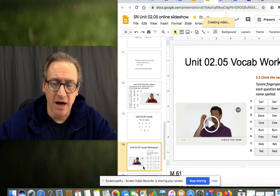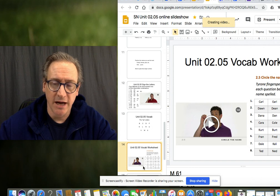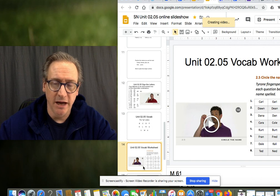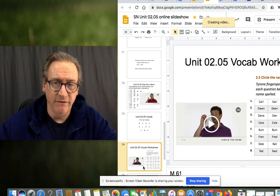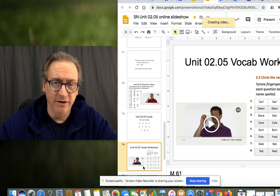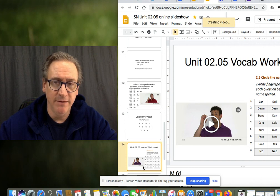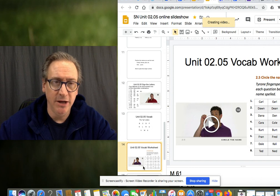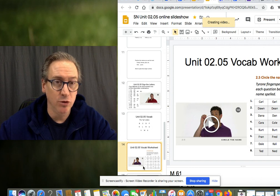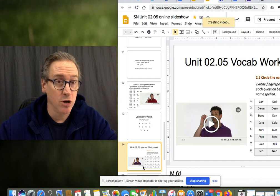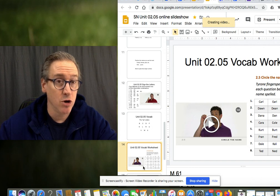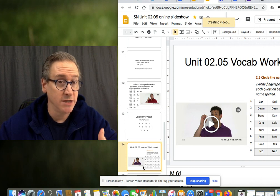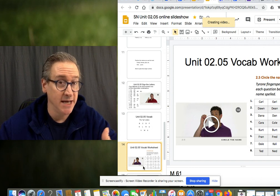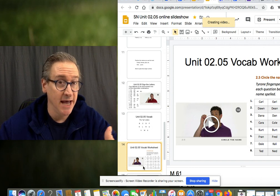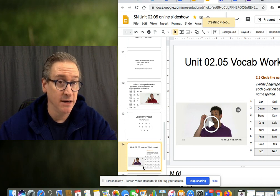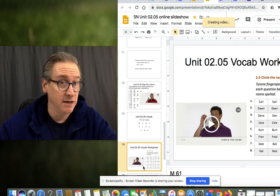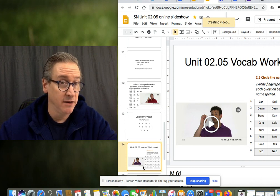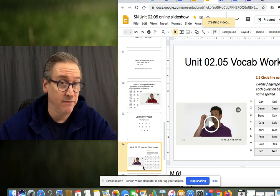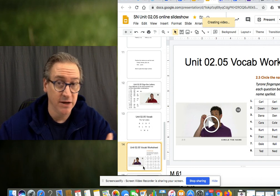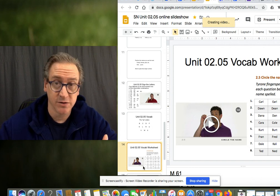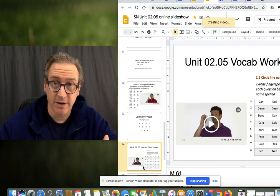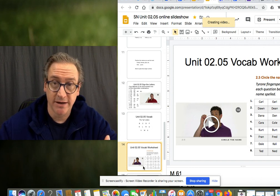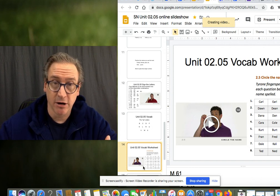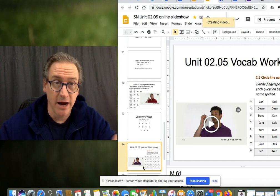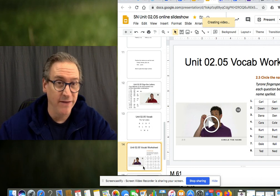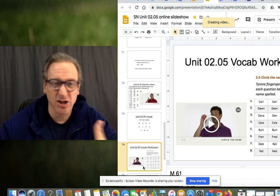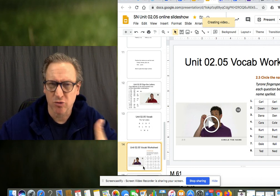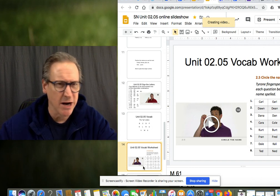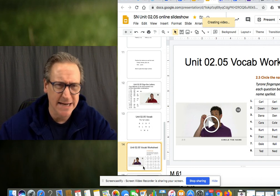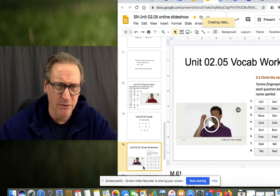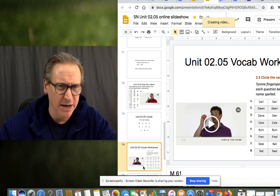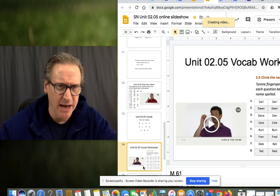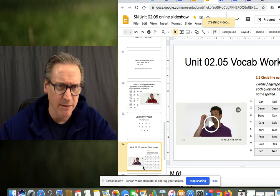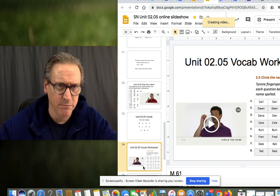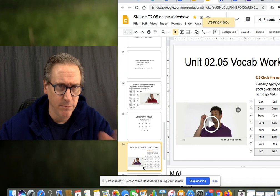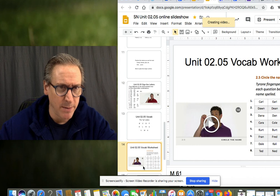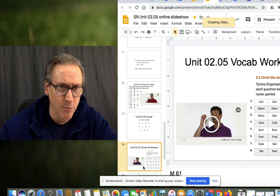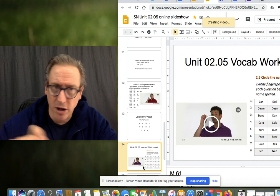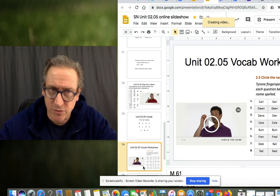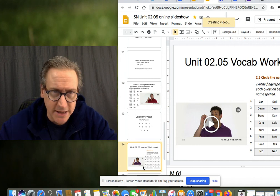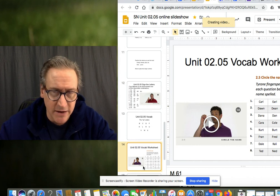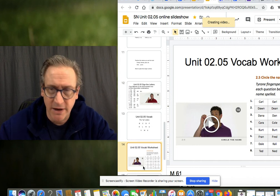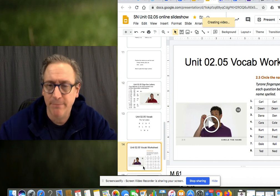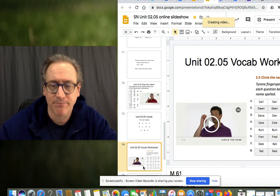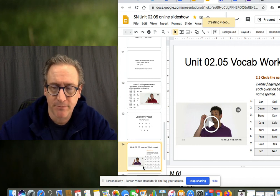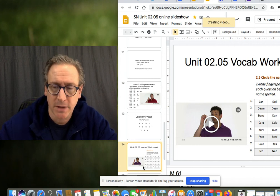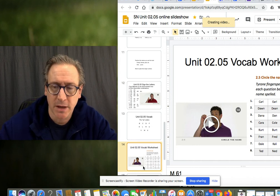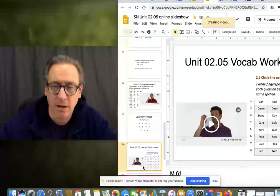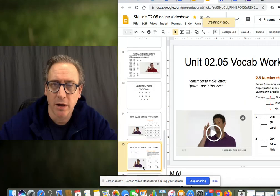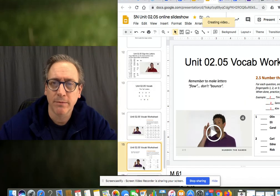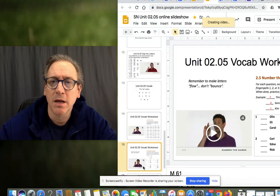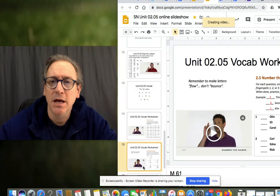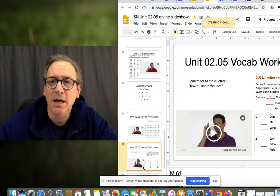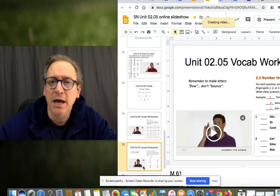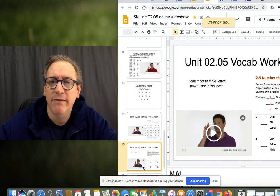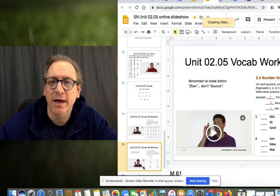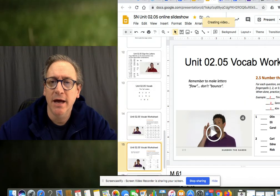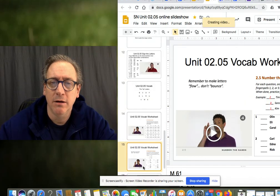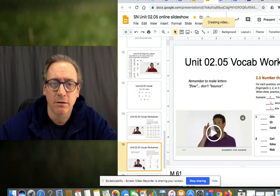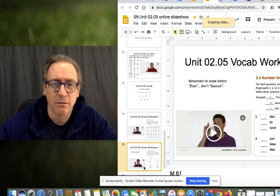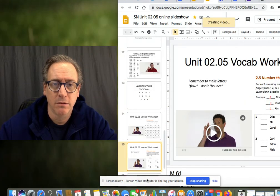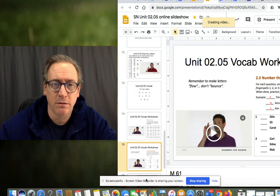If need be, you can go to the end and the video is right there, and then just write down the name. Maybe pause, write down the name. Okay.